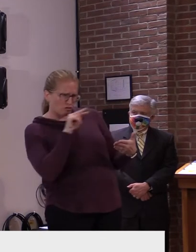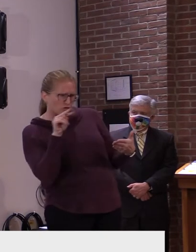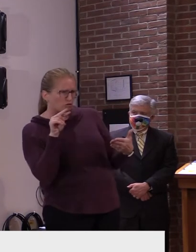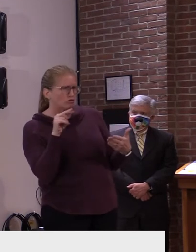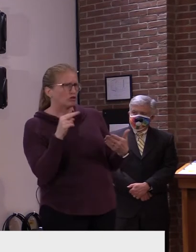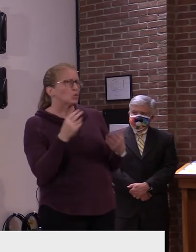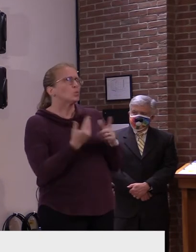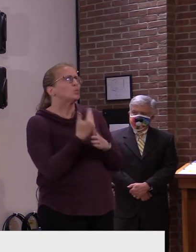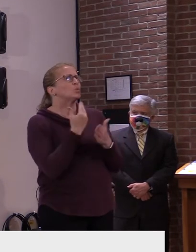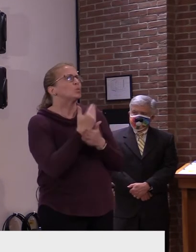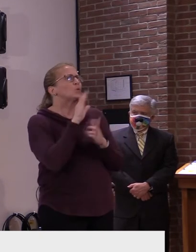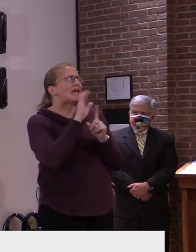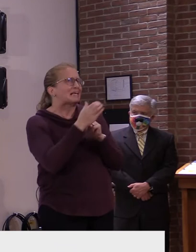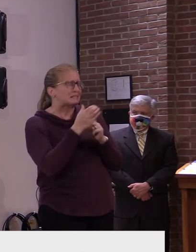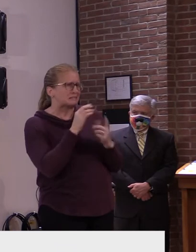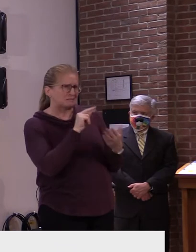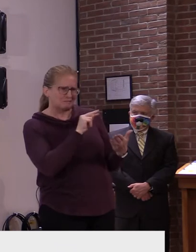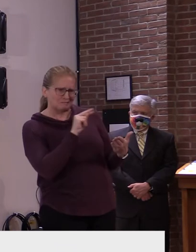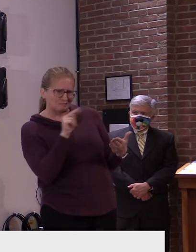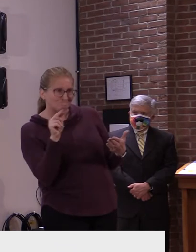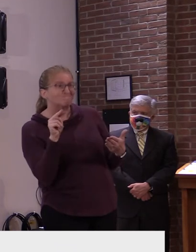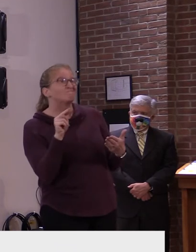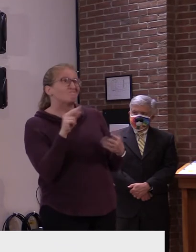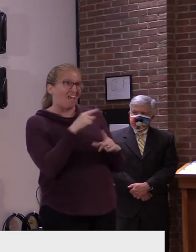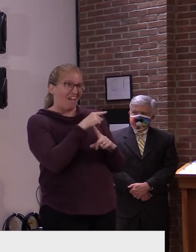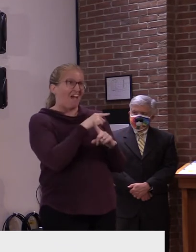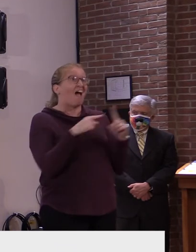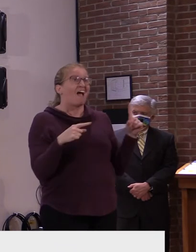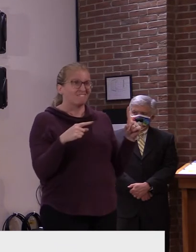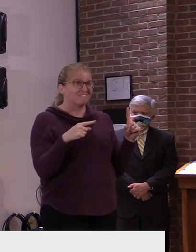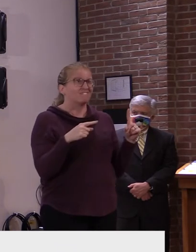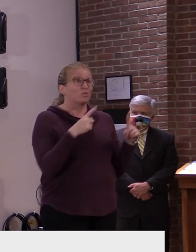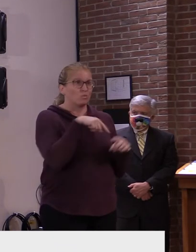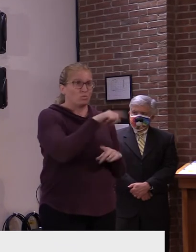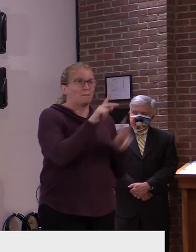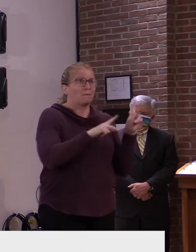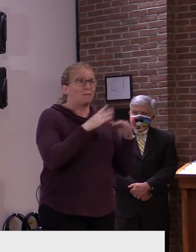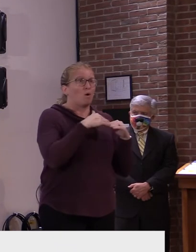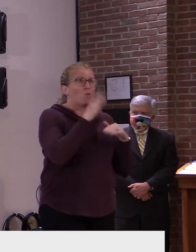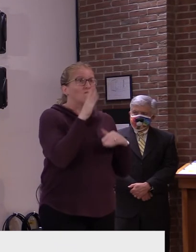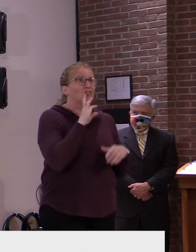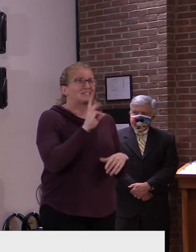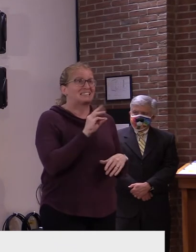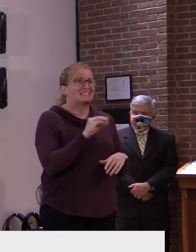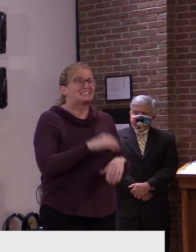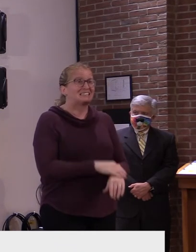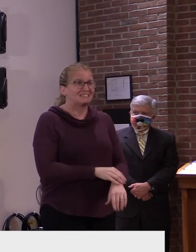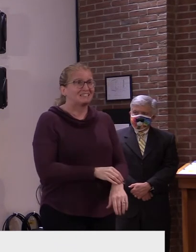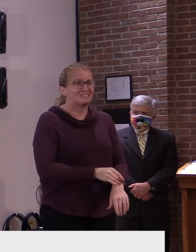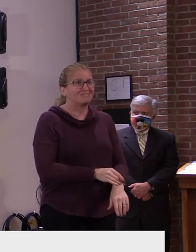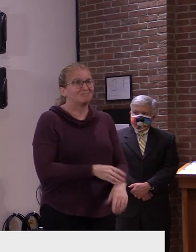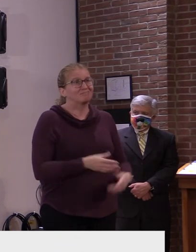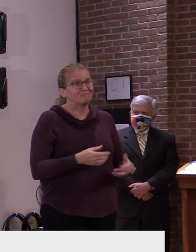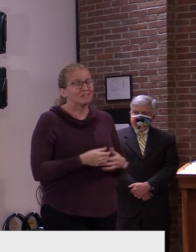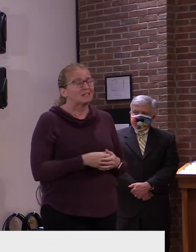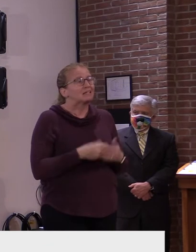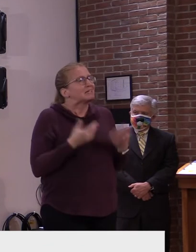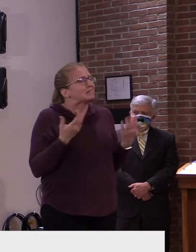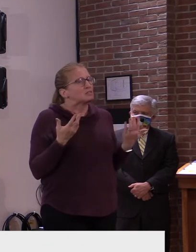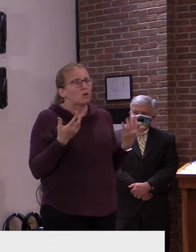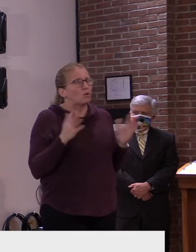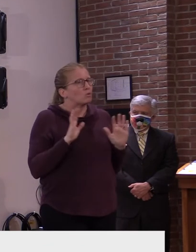positive cases were over 60 years old so again we can't we